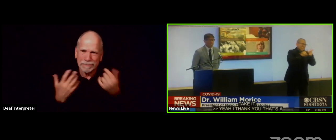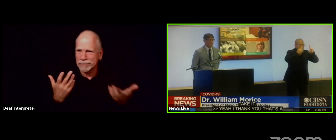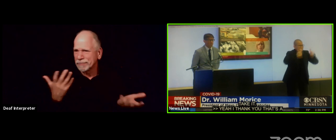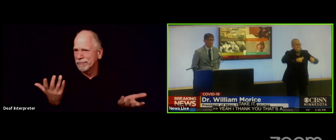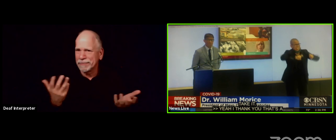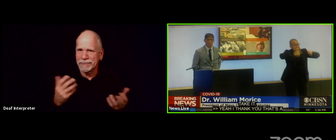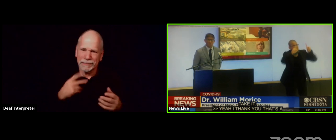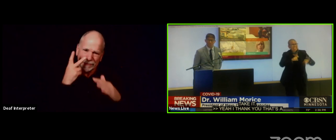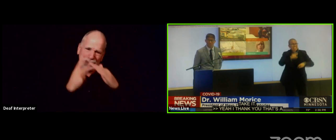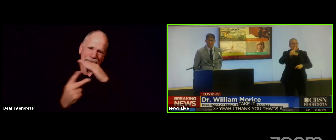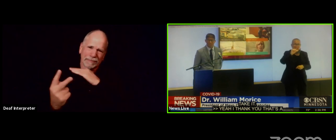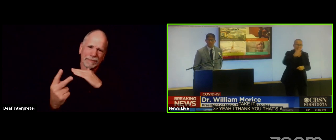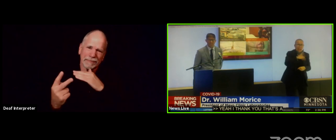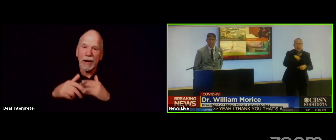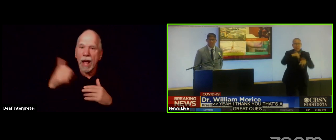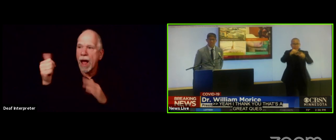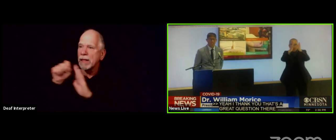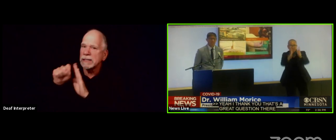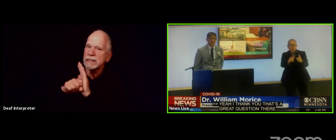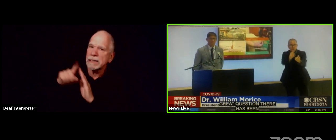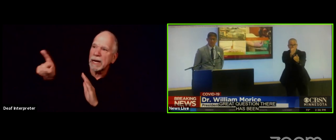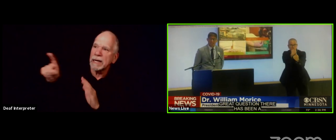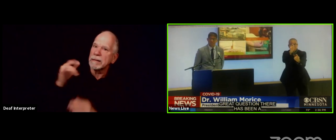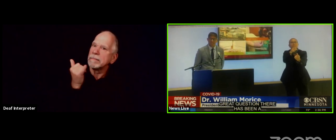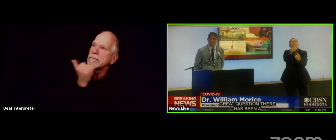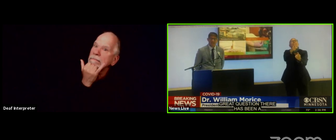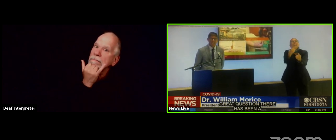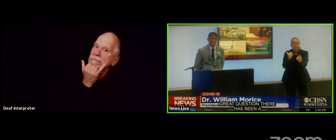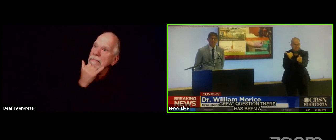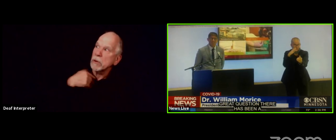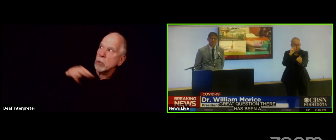testing industry to make sure that the serologic tests are of adequate